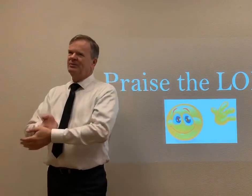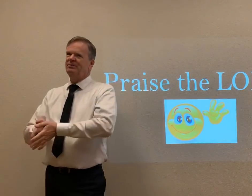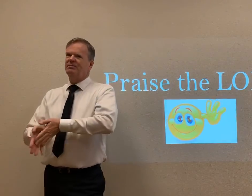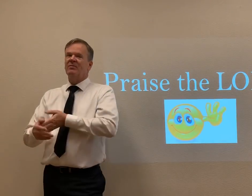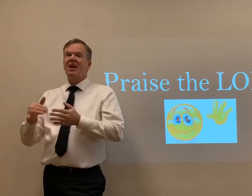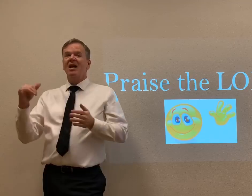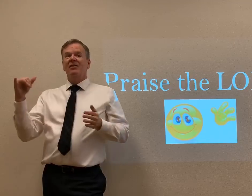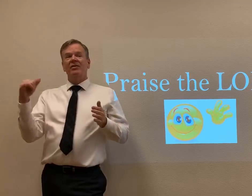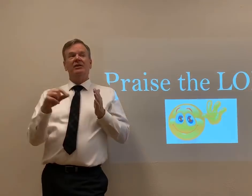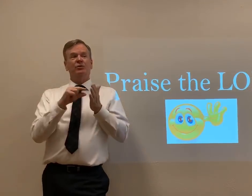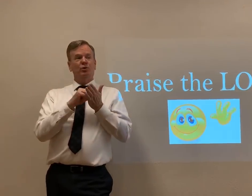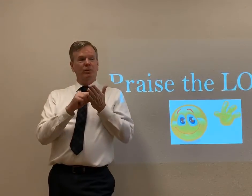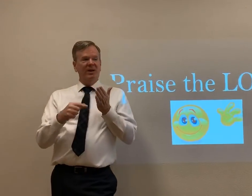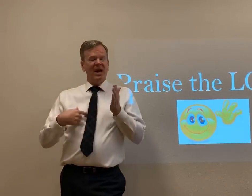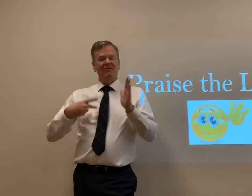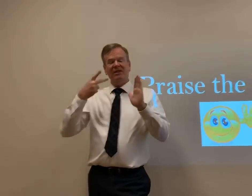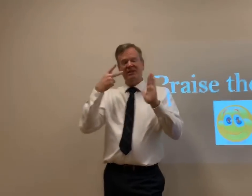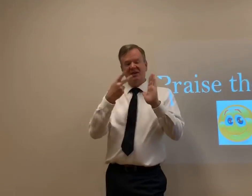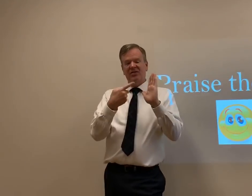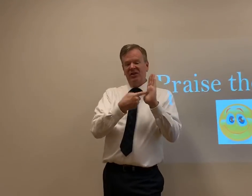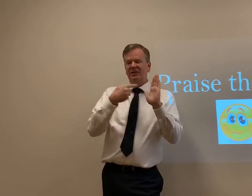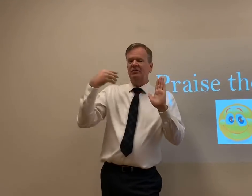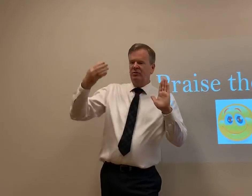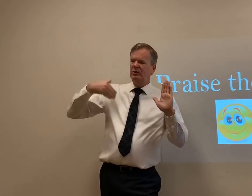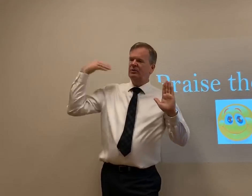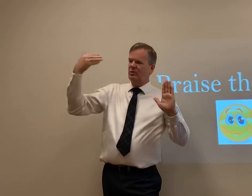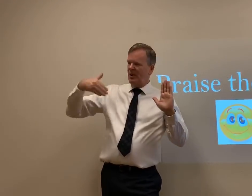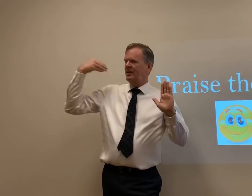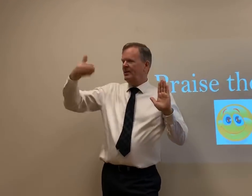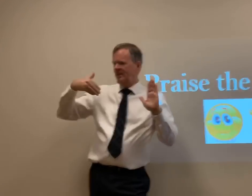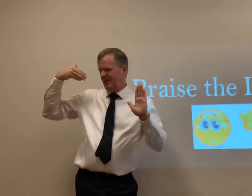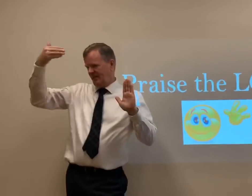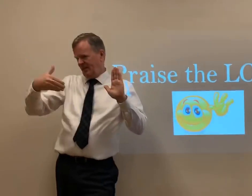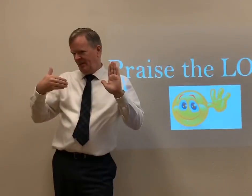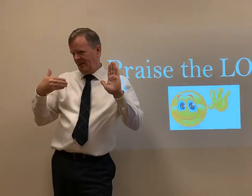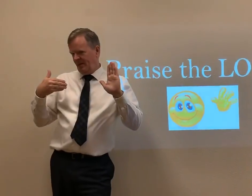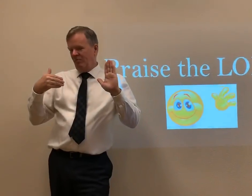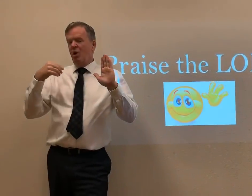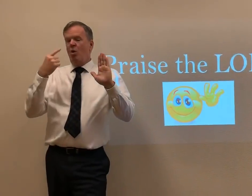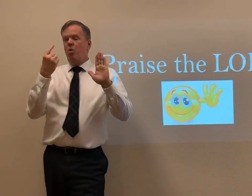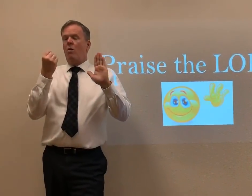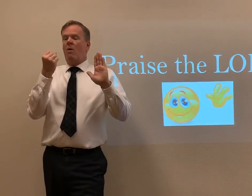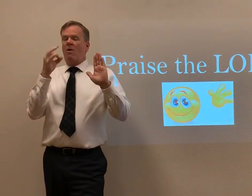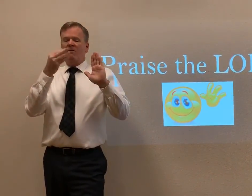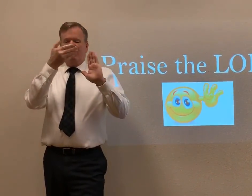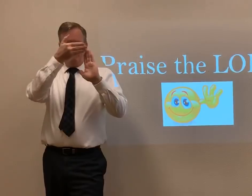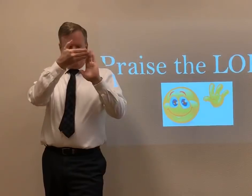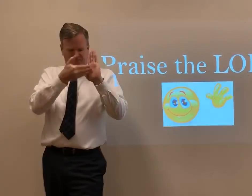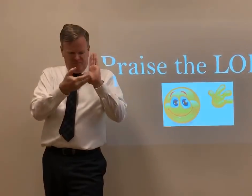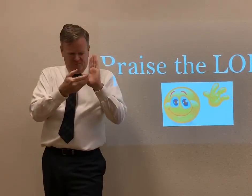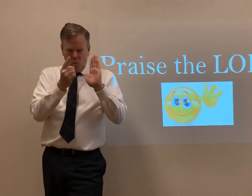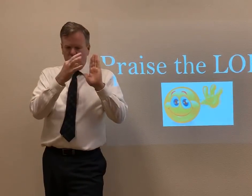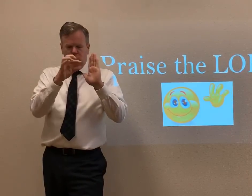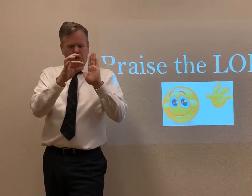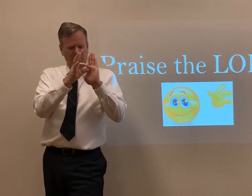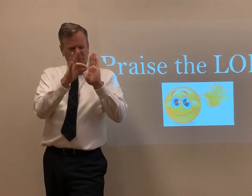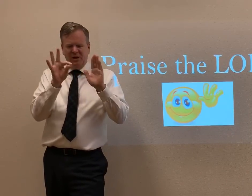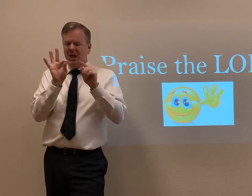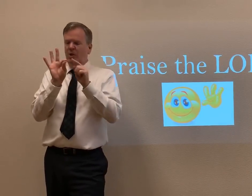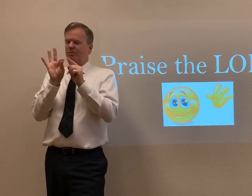Okay. So this scripture, we've all seen this, you know, throughout time, and one of the